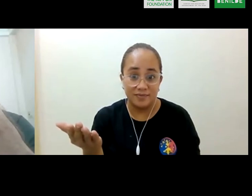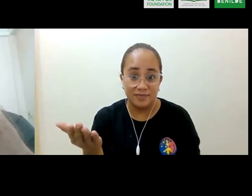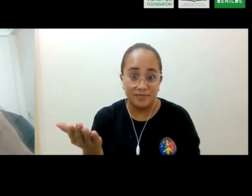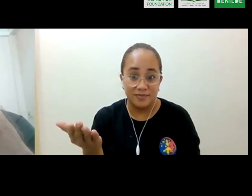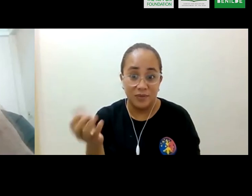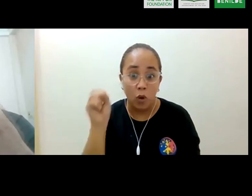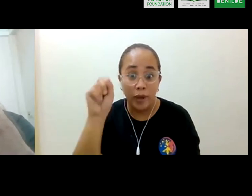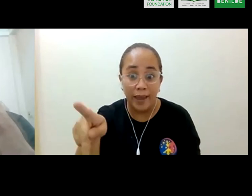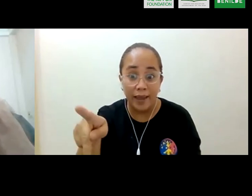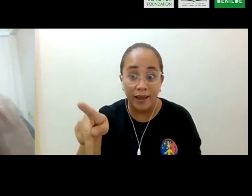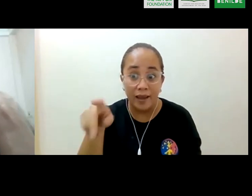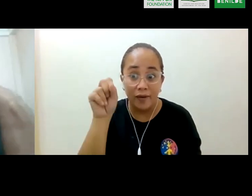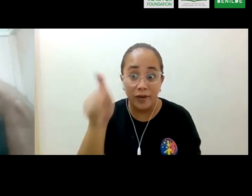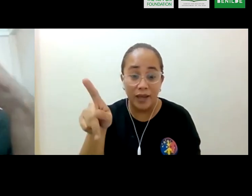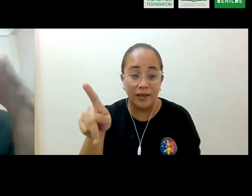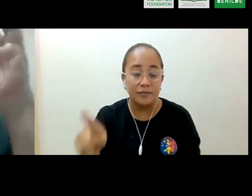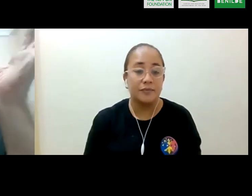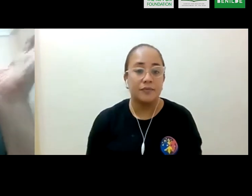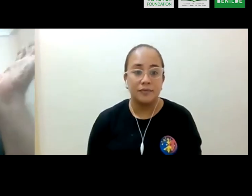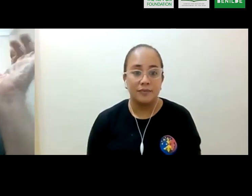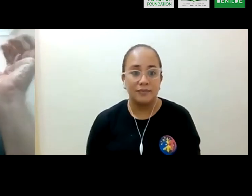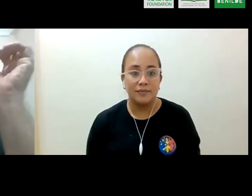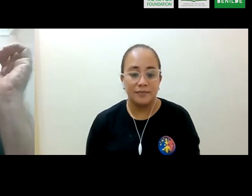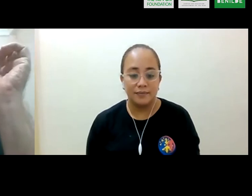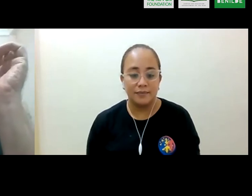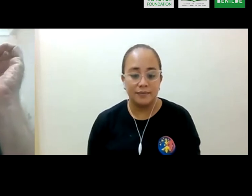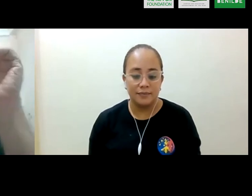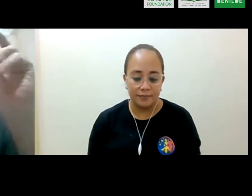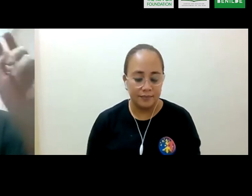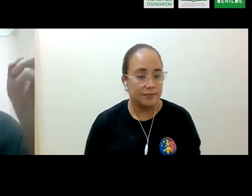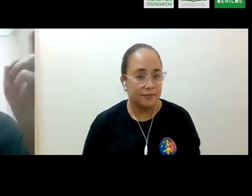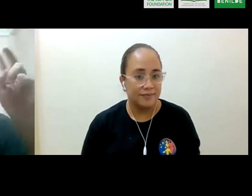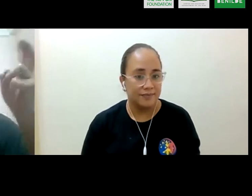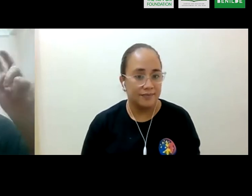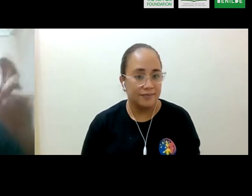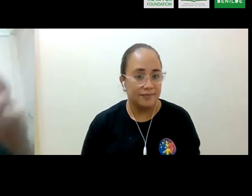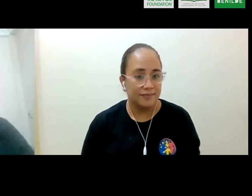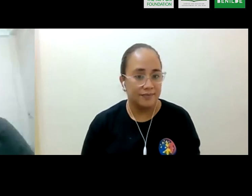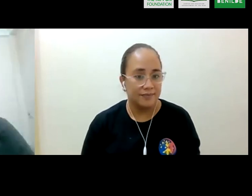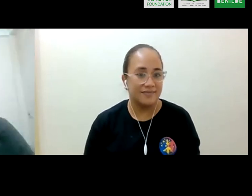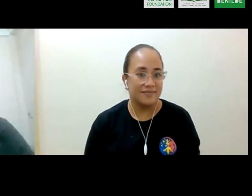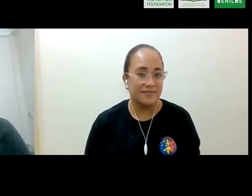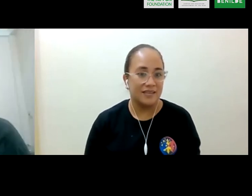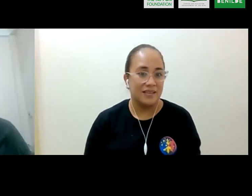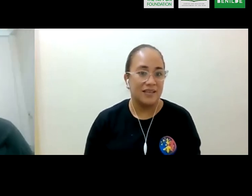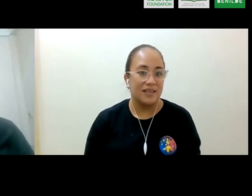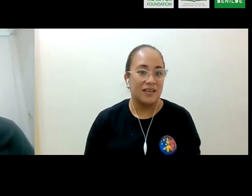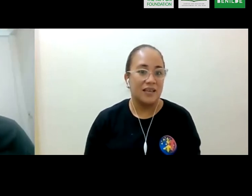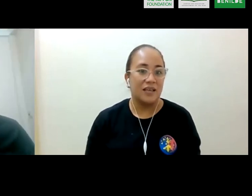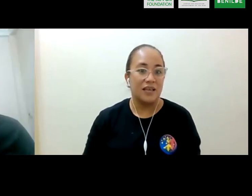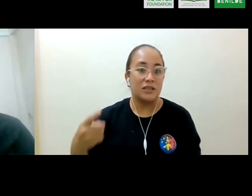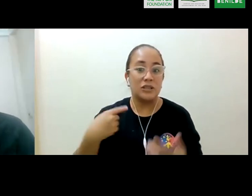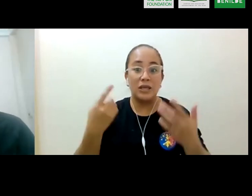Okay, so we will quote unquote